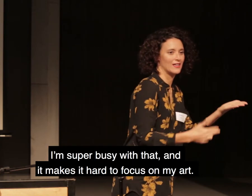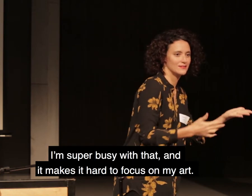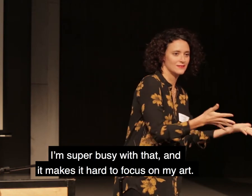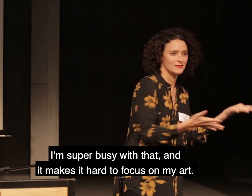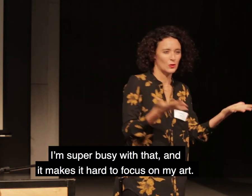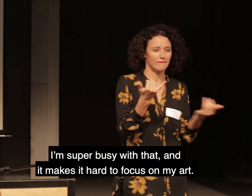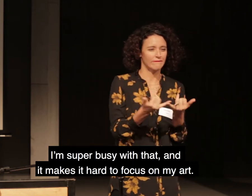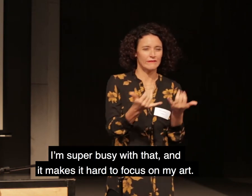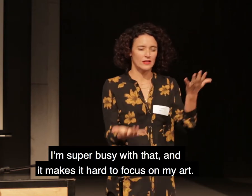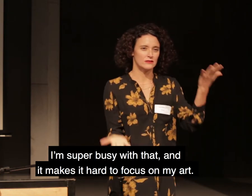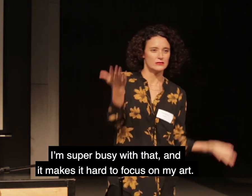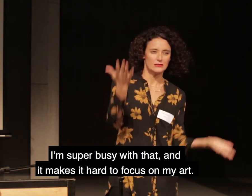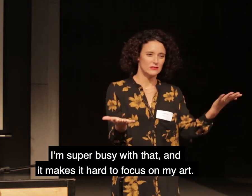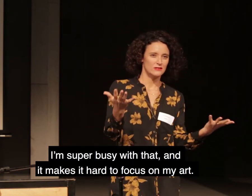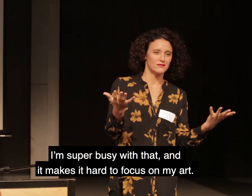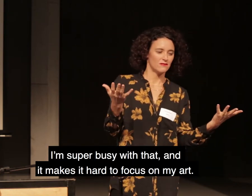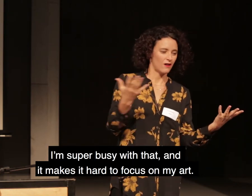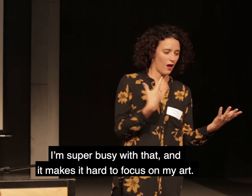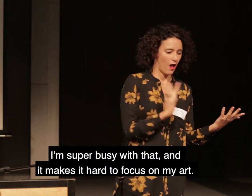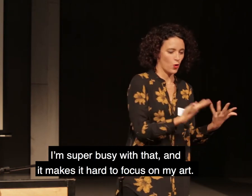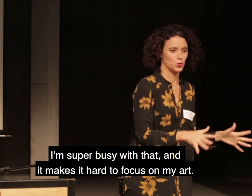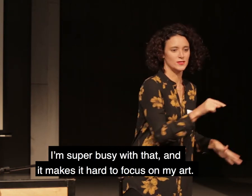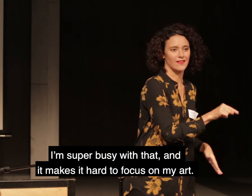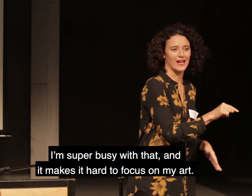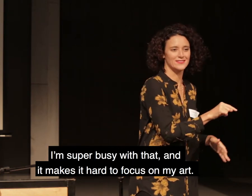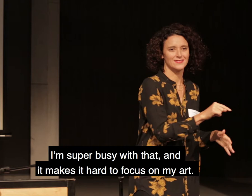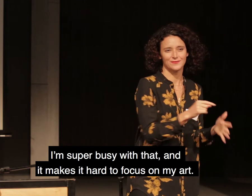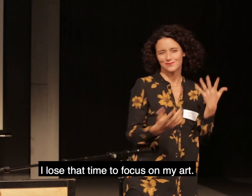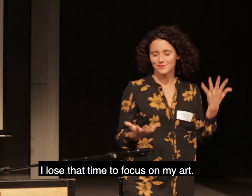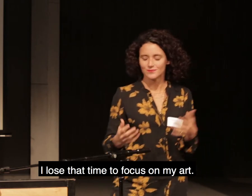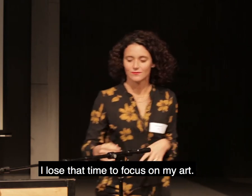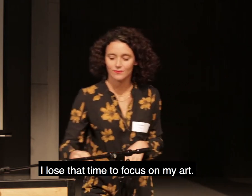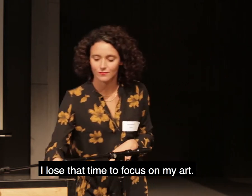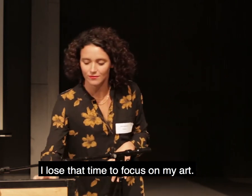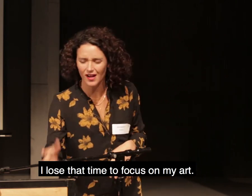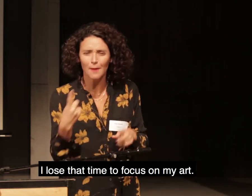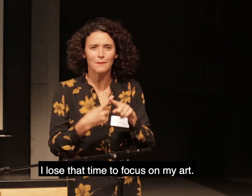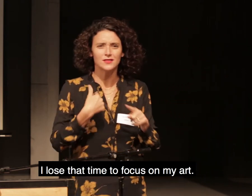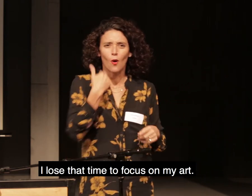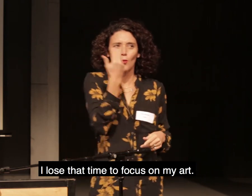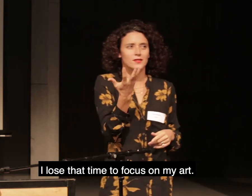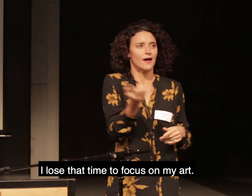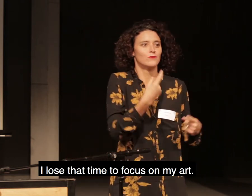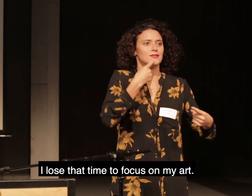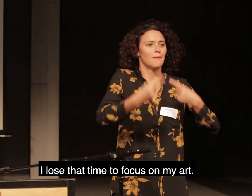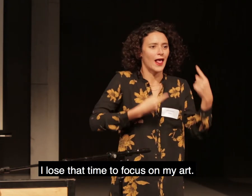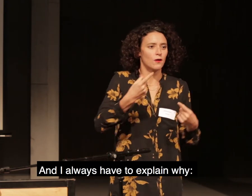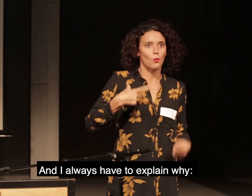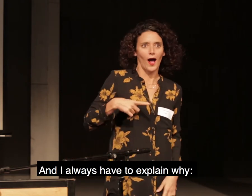I am super busy with that, and it makes it hard to focus on my art. I lose that time to focus on my art, and